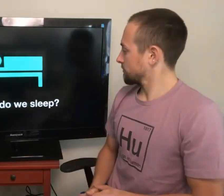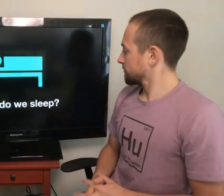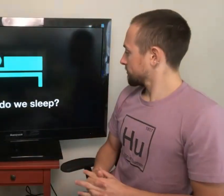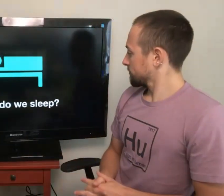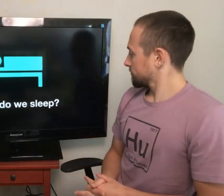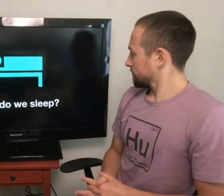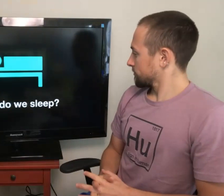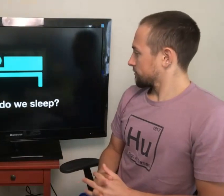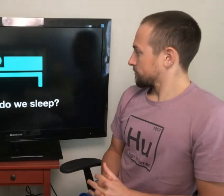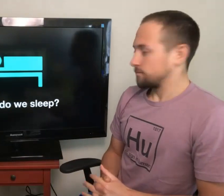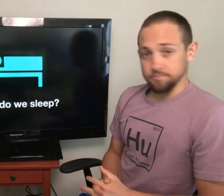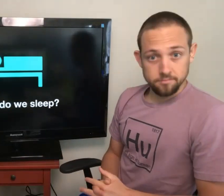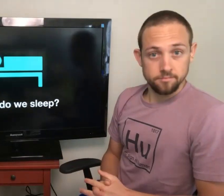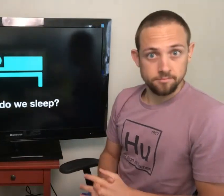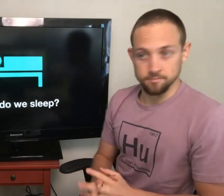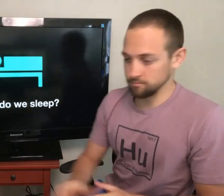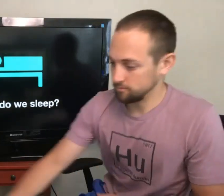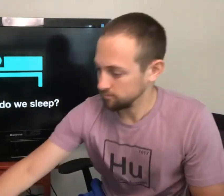Sleeping's done best at night, I think.